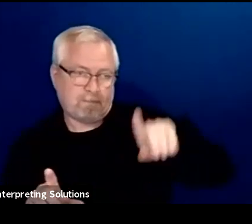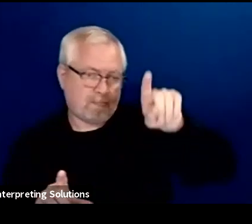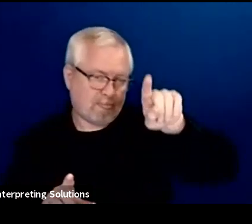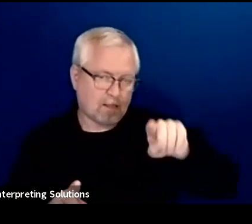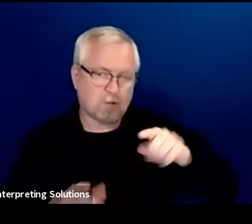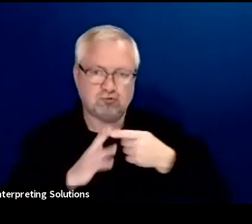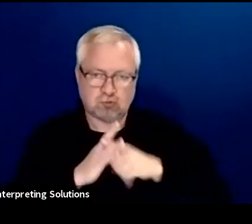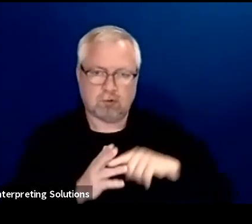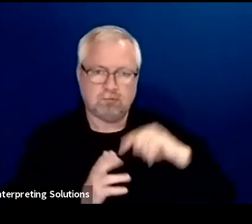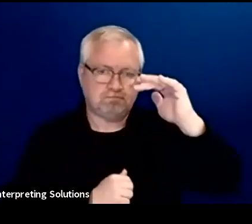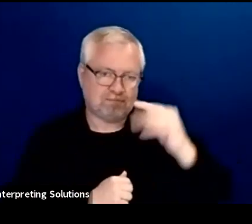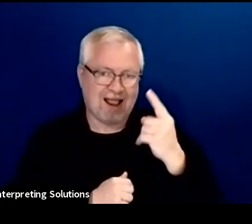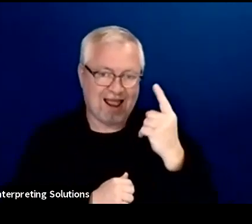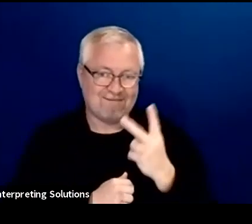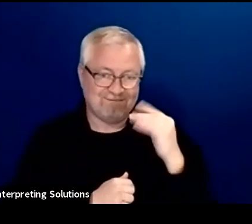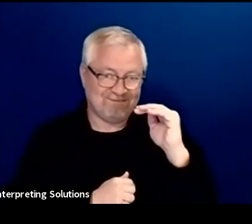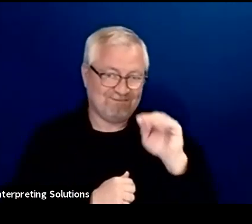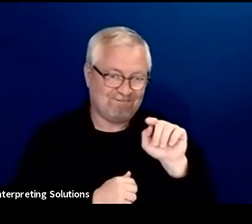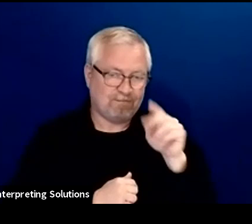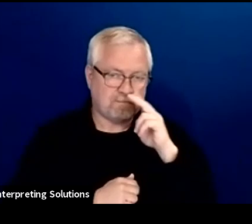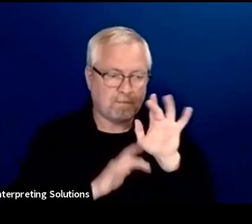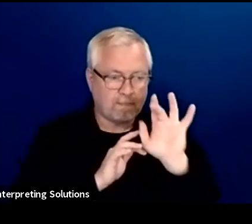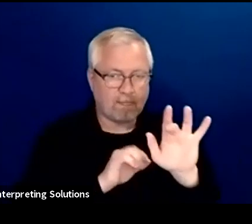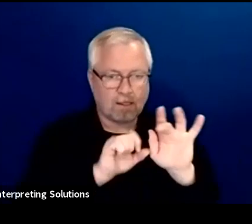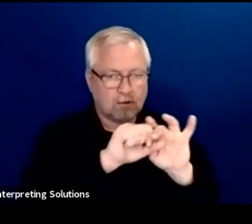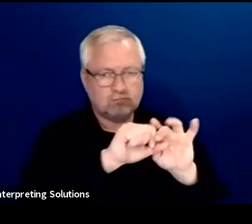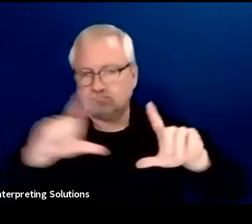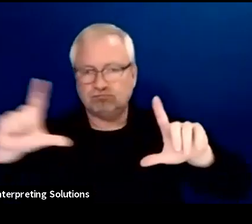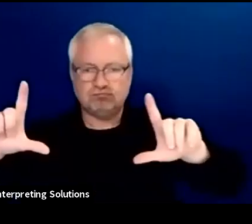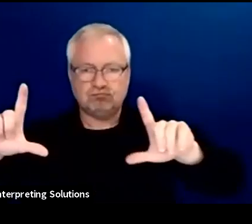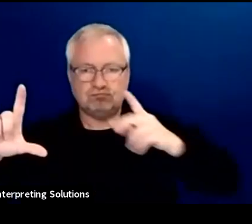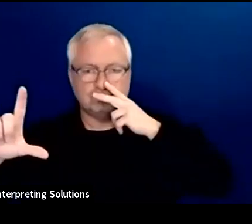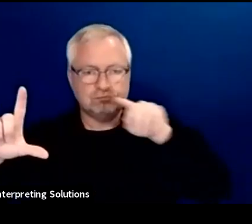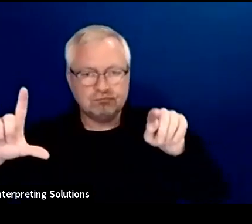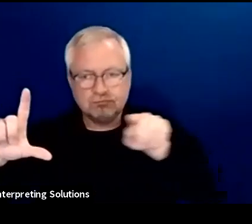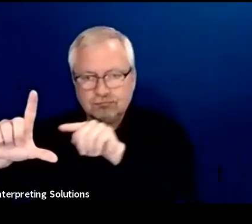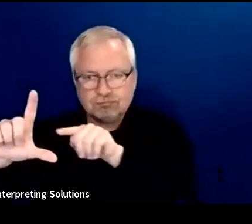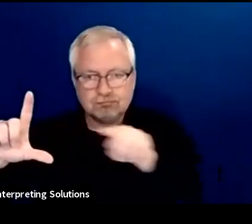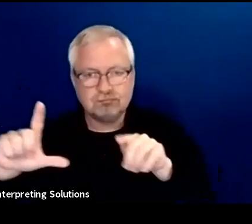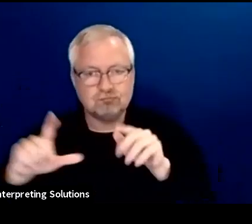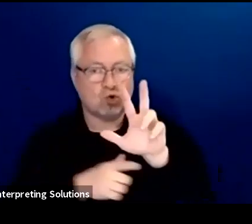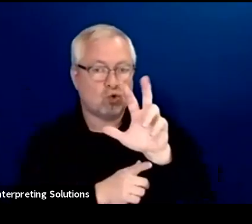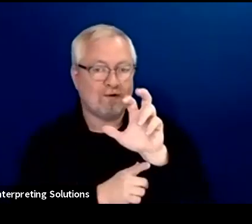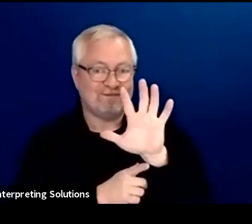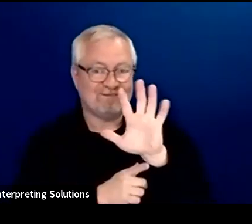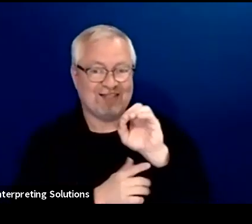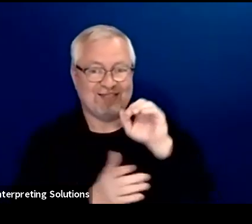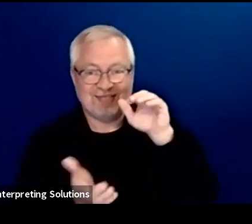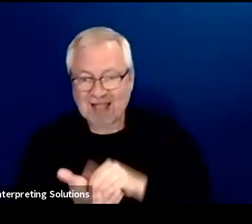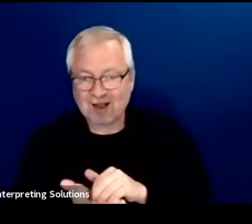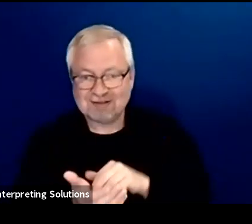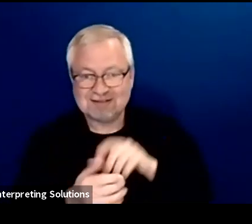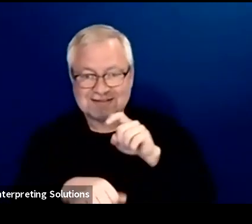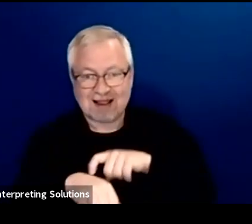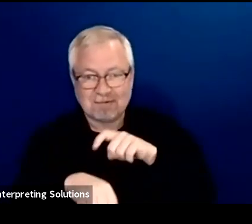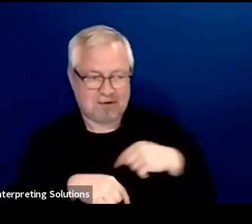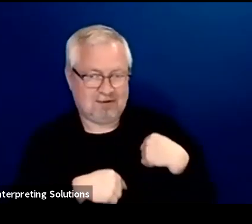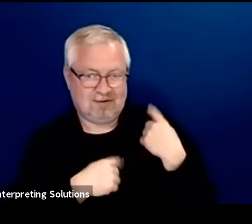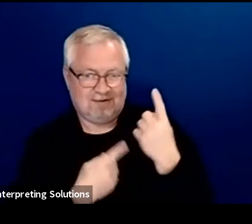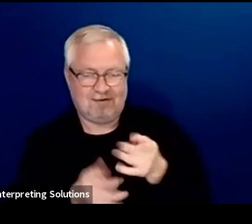on, Minnesotans have clicked on it more than 350,000 times on that one button. That tells me